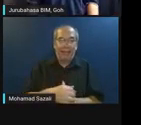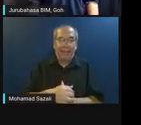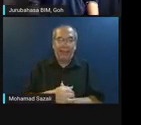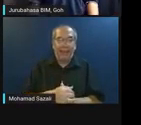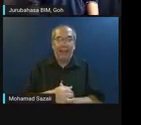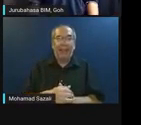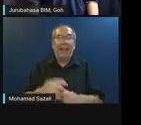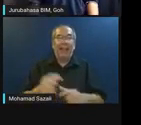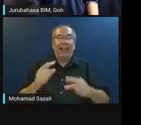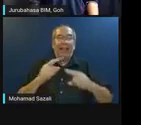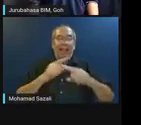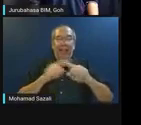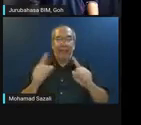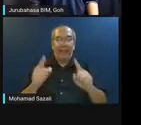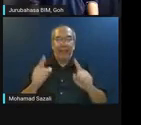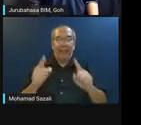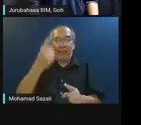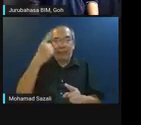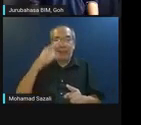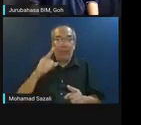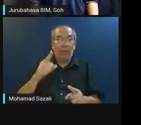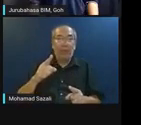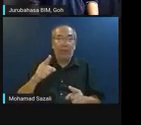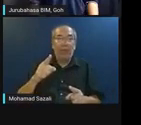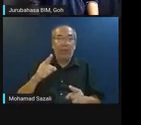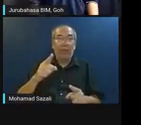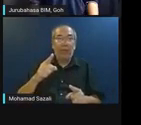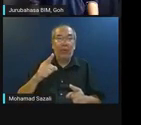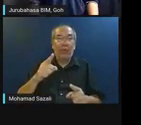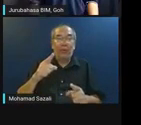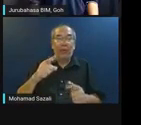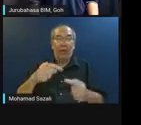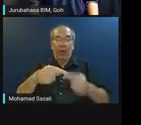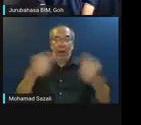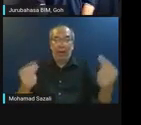Okay, my apology. I think it's the internet connection.